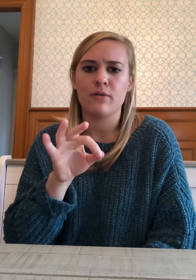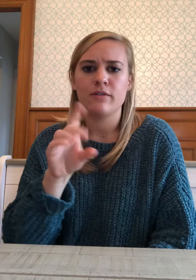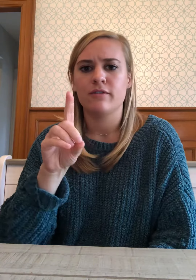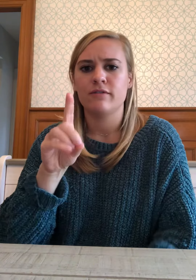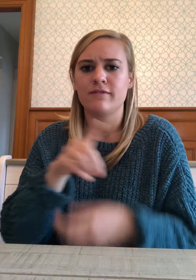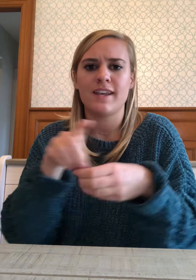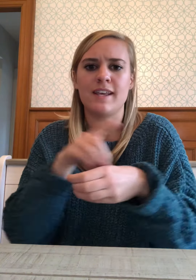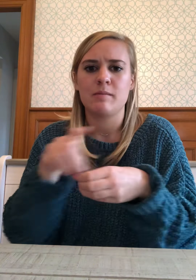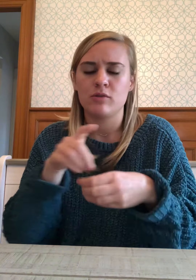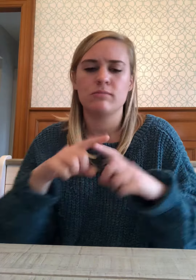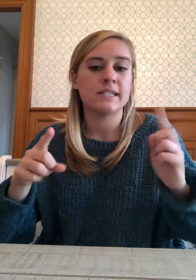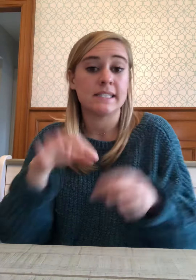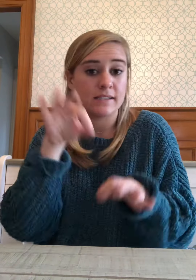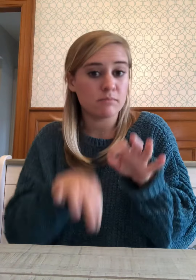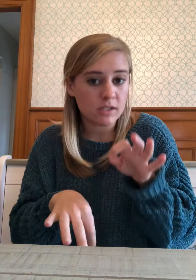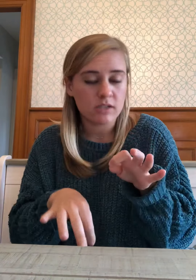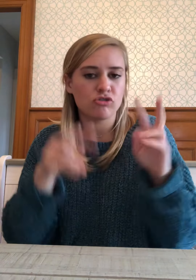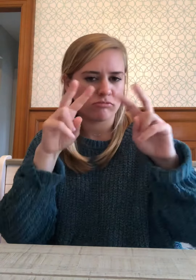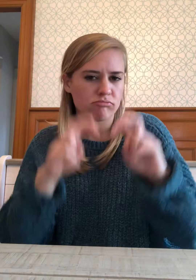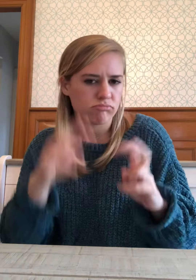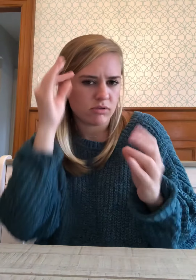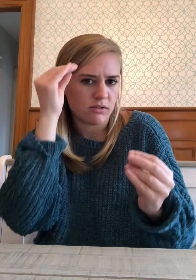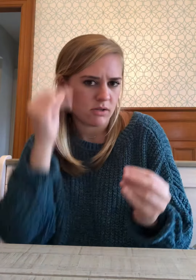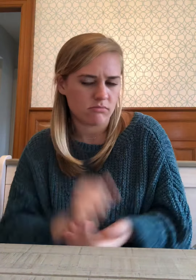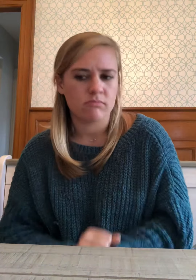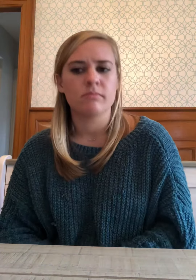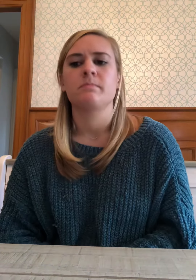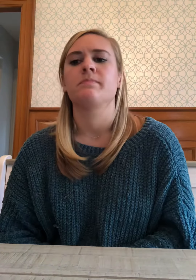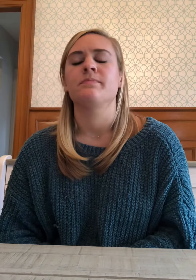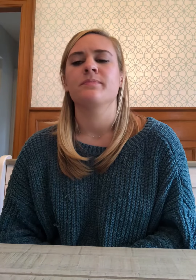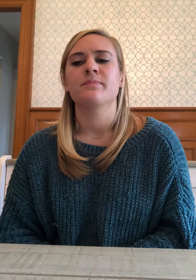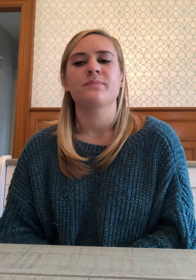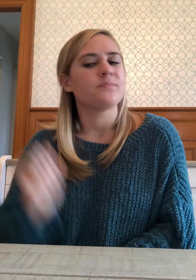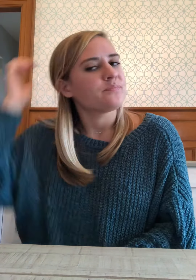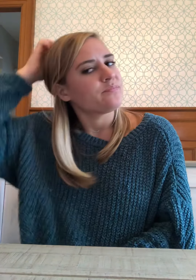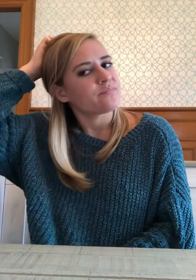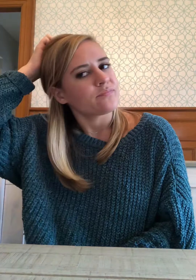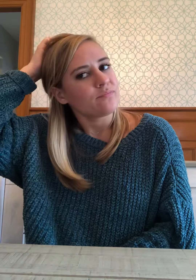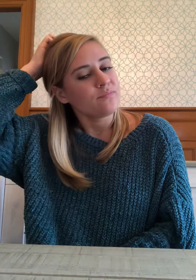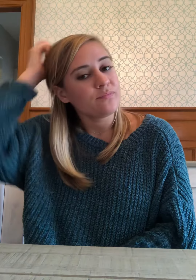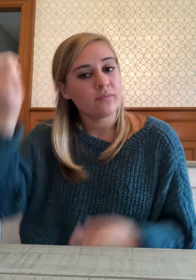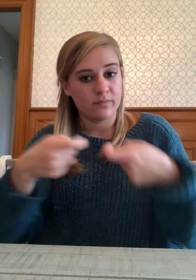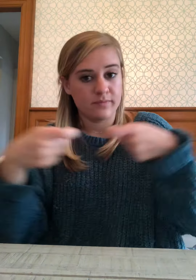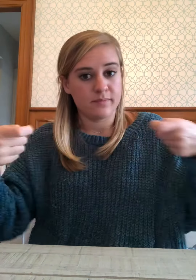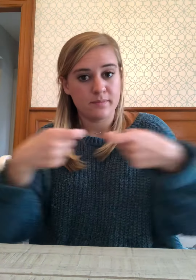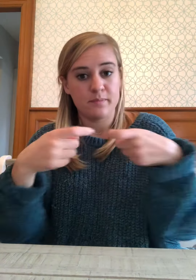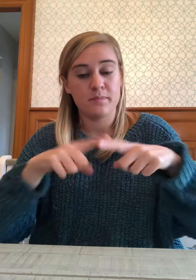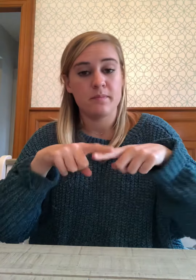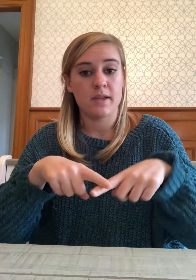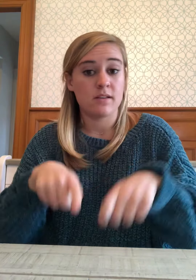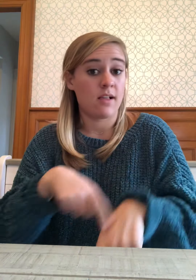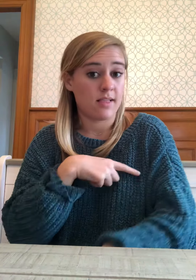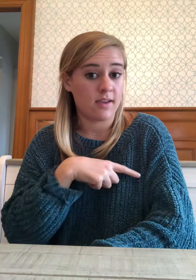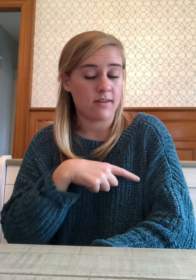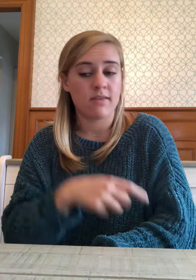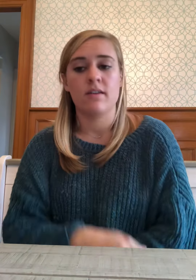just simply look at this. So elasticity depends on length. We have a short